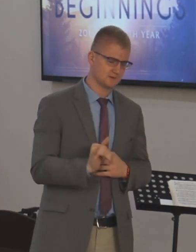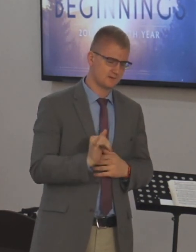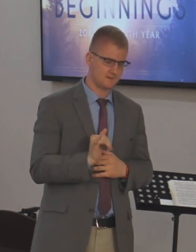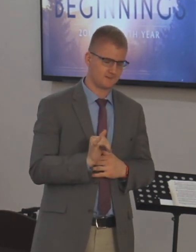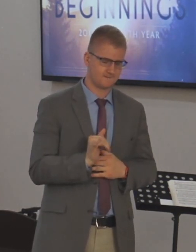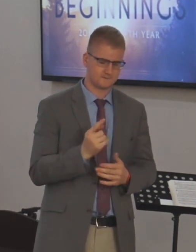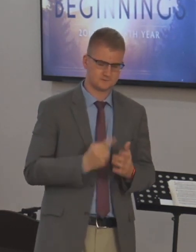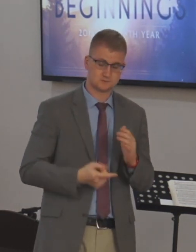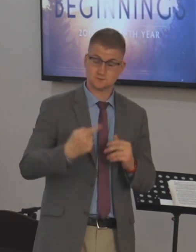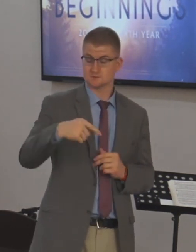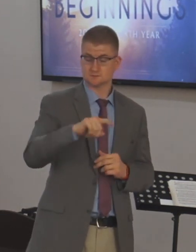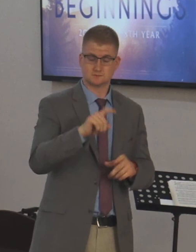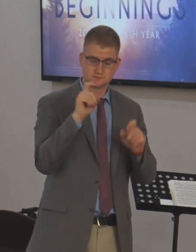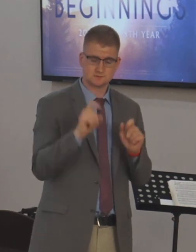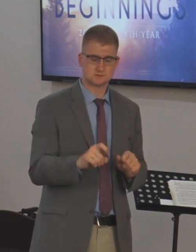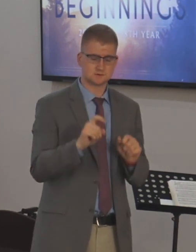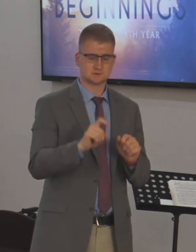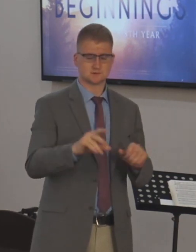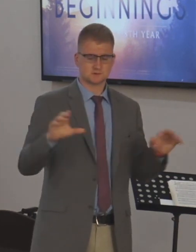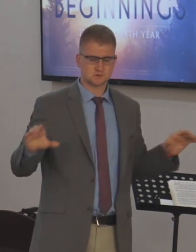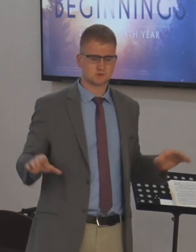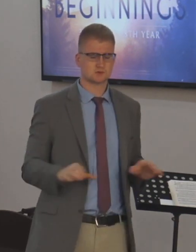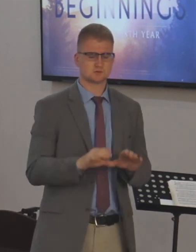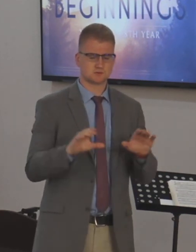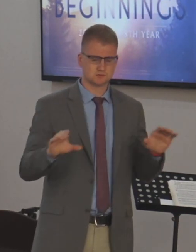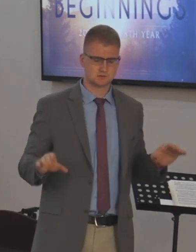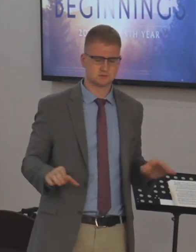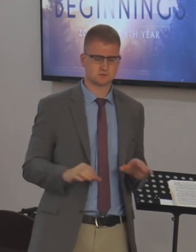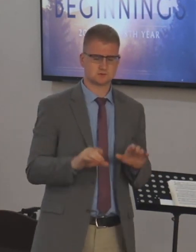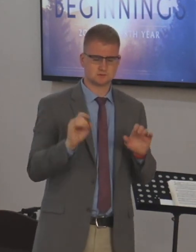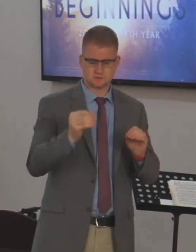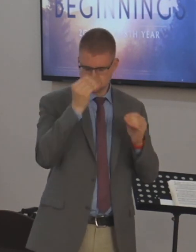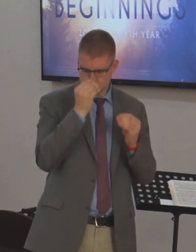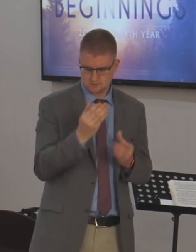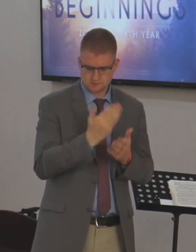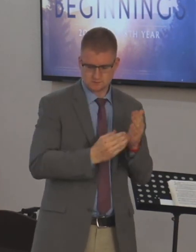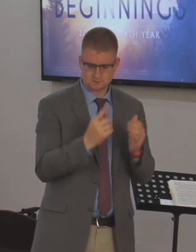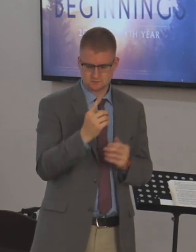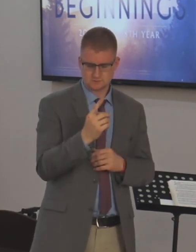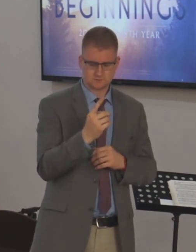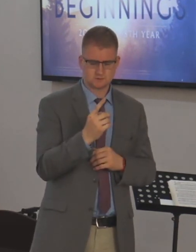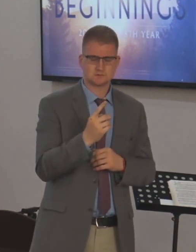Maybe that is what you need to do too. And you need to let somebody know that you need to be baptized.